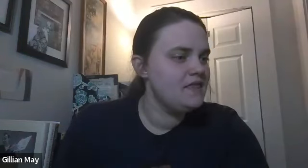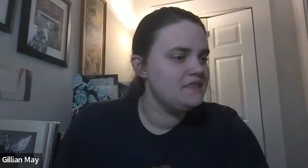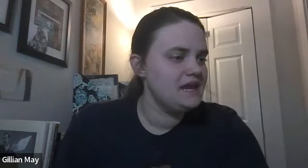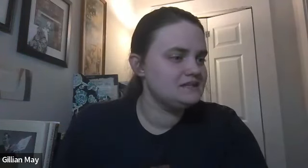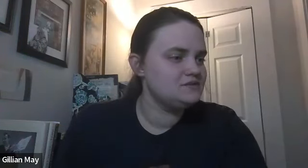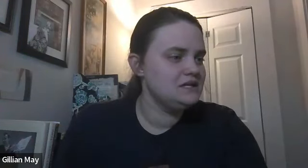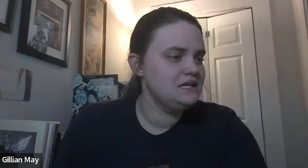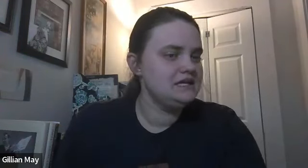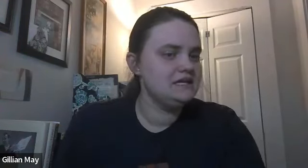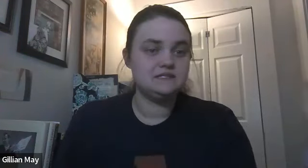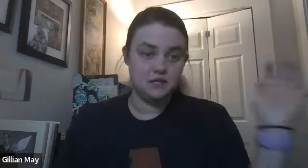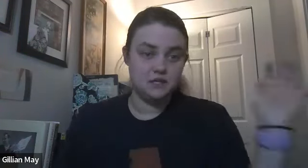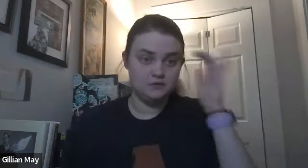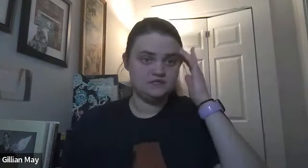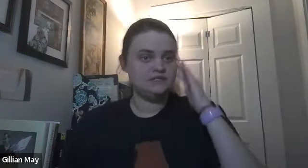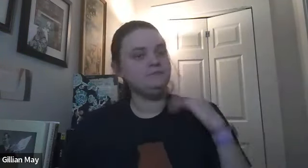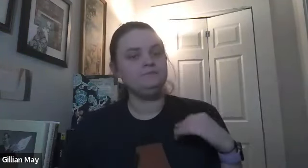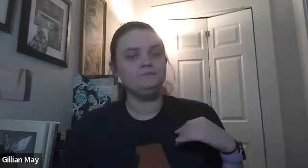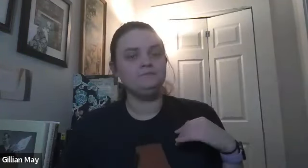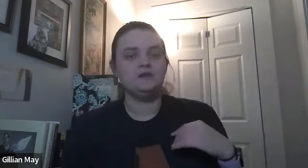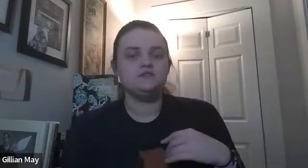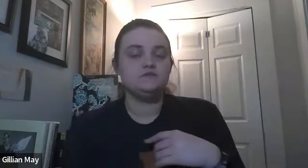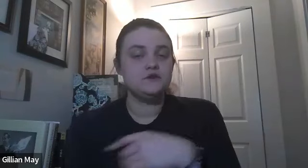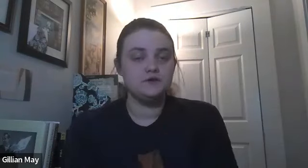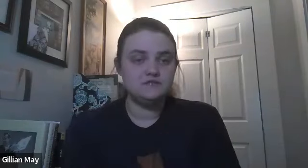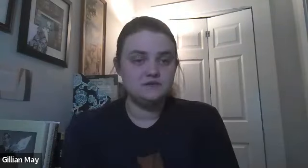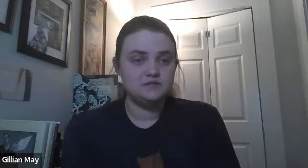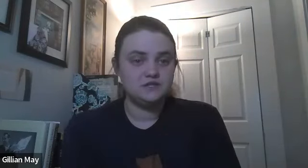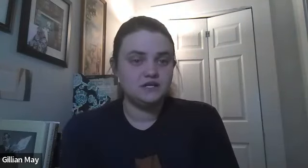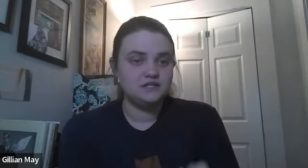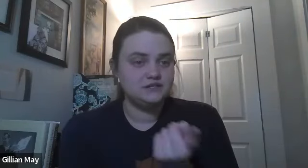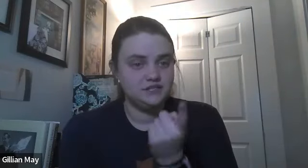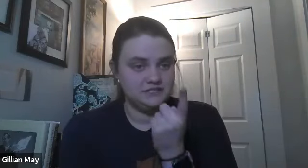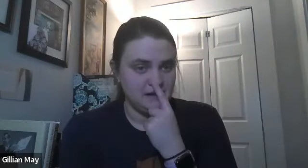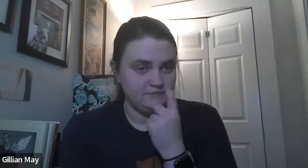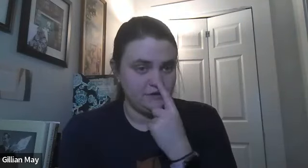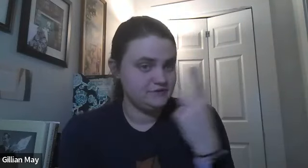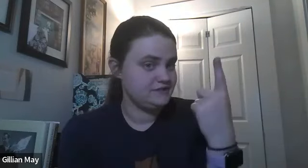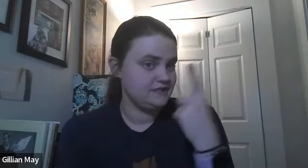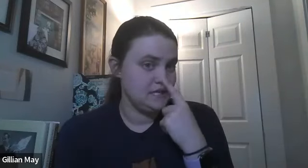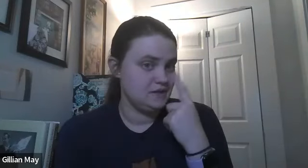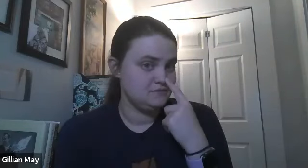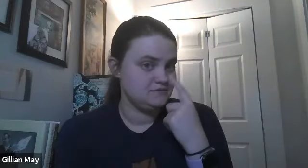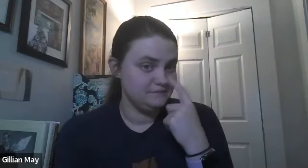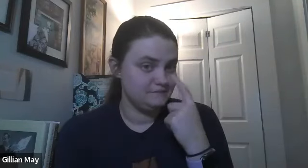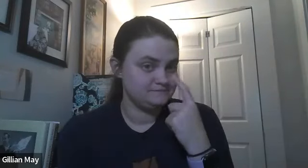The next one is nosy. So for nosy, what you're going to do is you just tap your nose. Nosy.